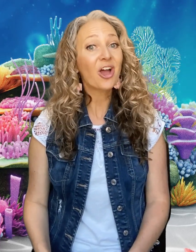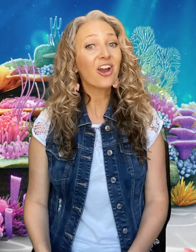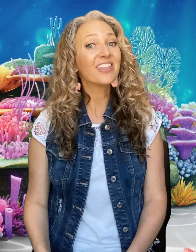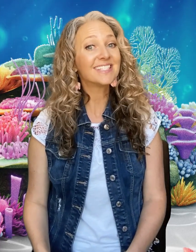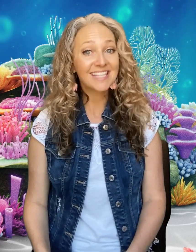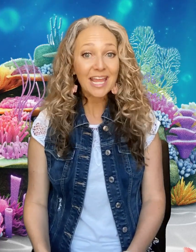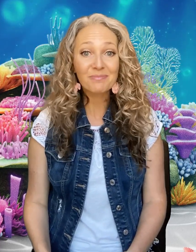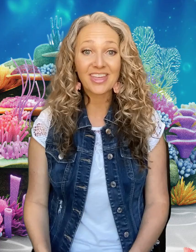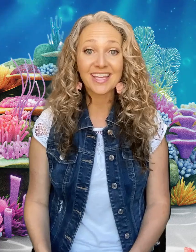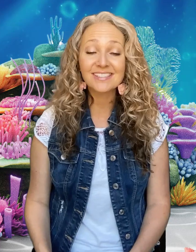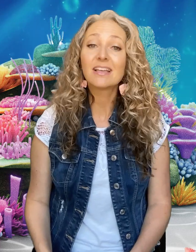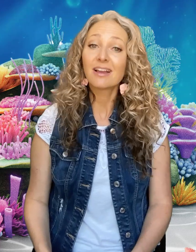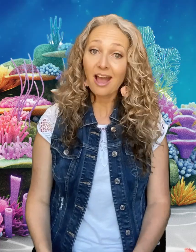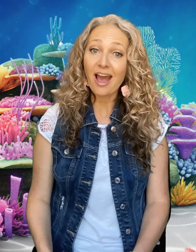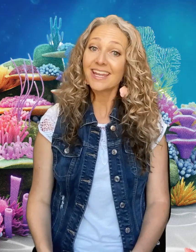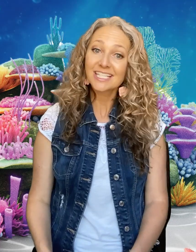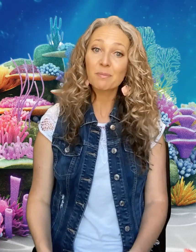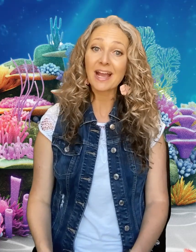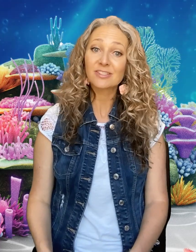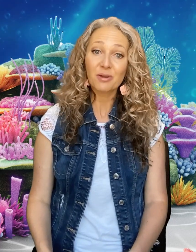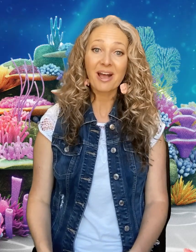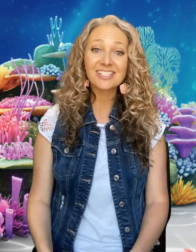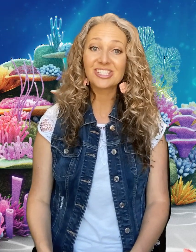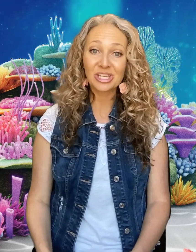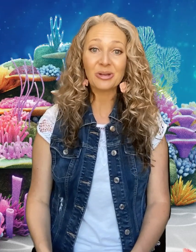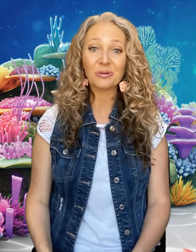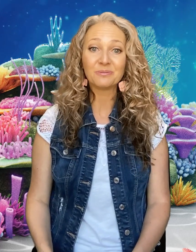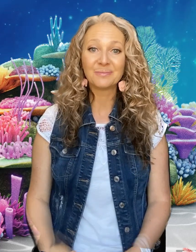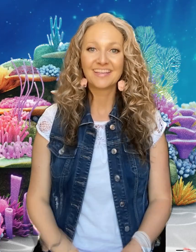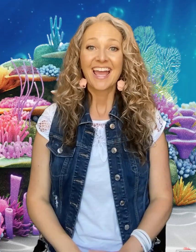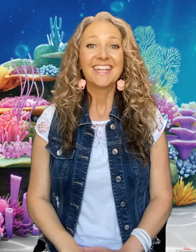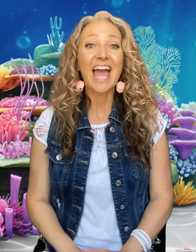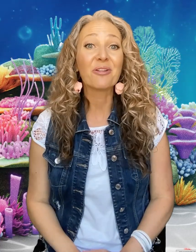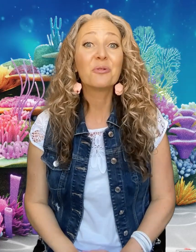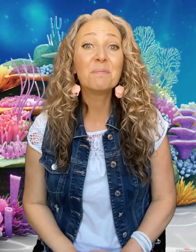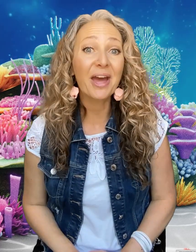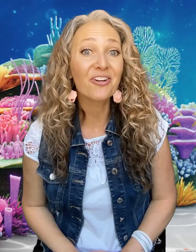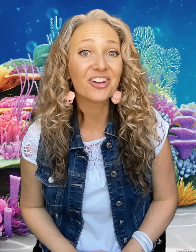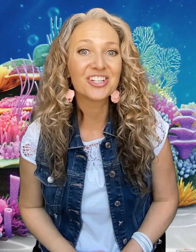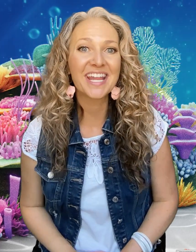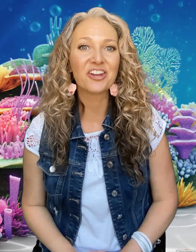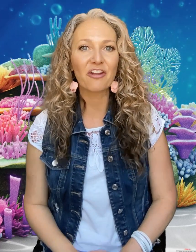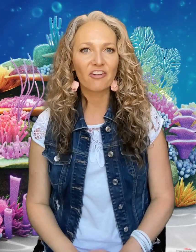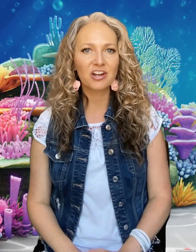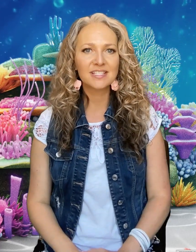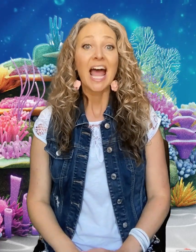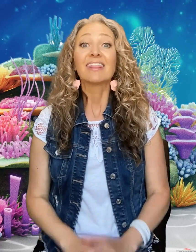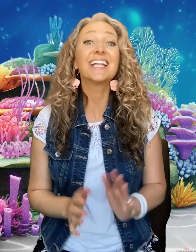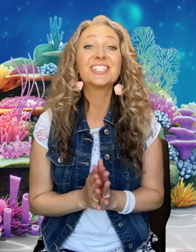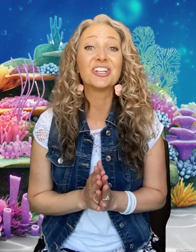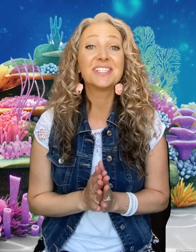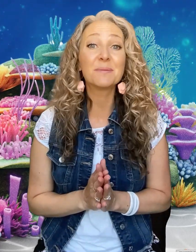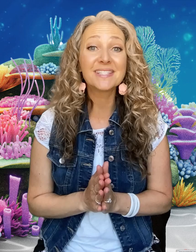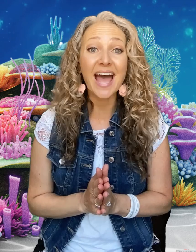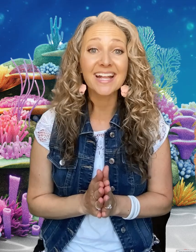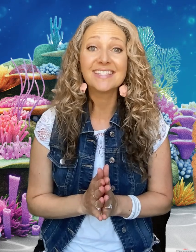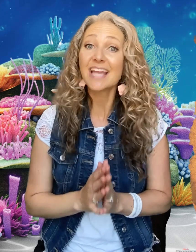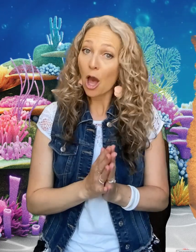the same things God expects from us too. Now that we better understand our verse, let's learn some signs to help